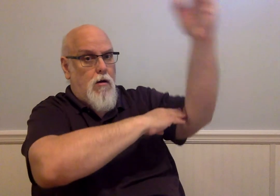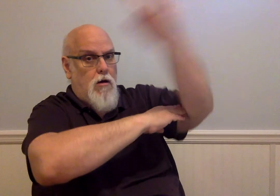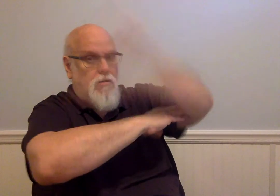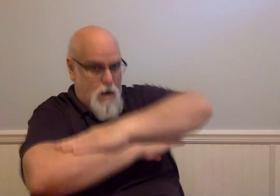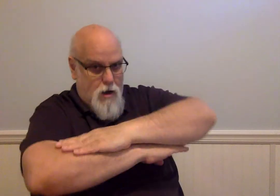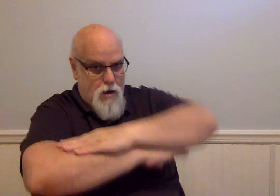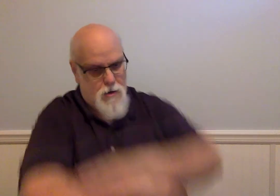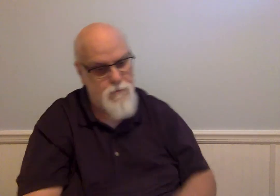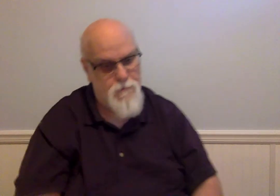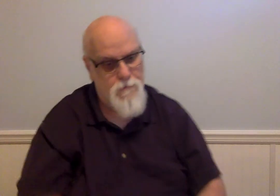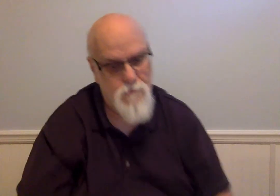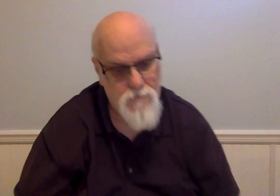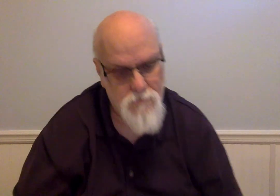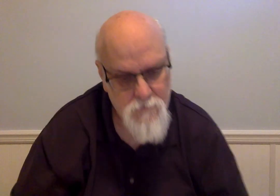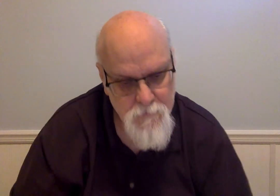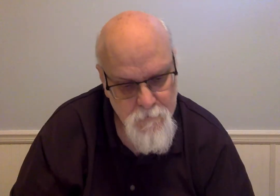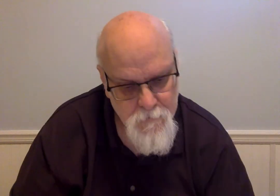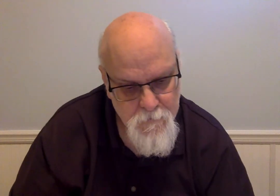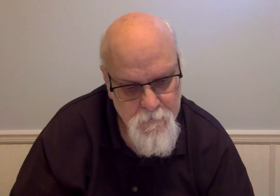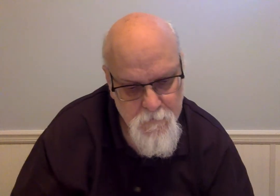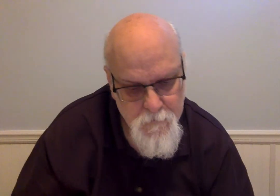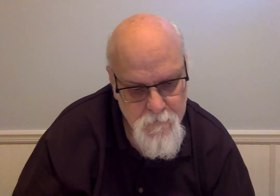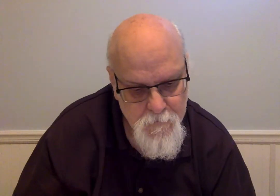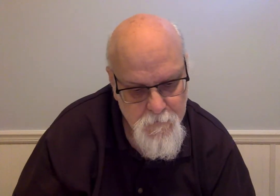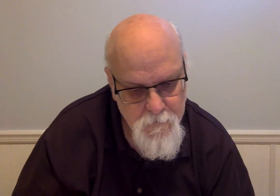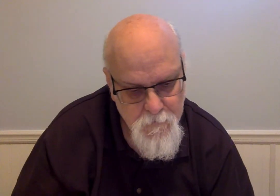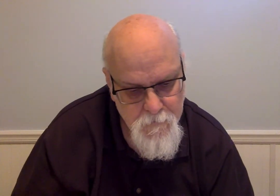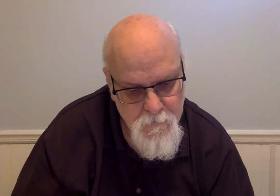all day, it's a much bigger movement.